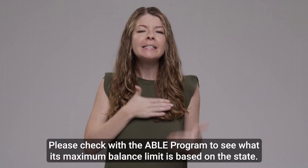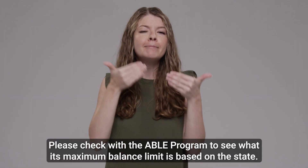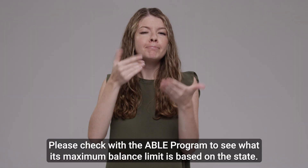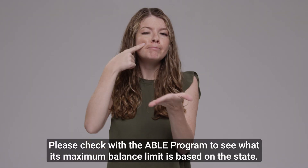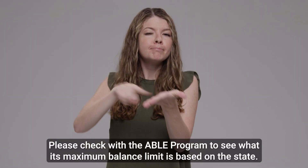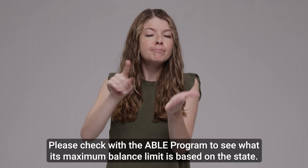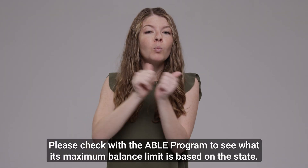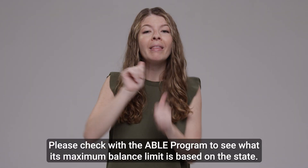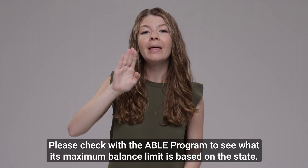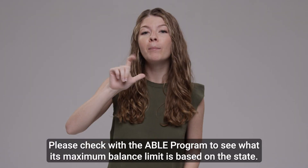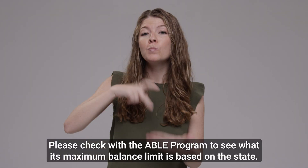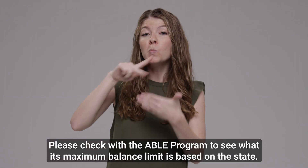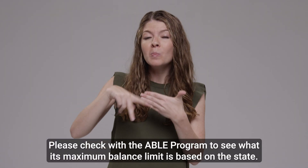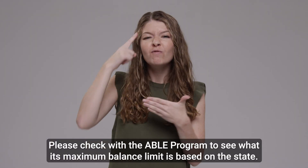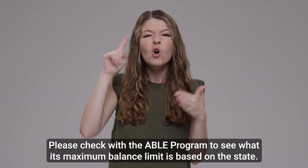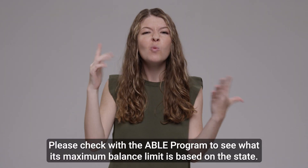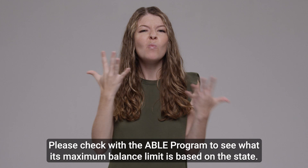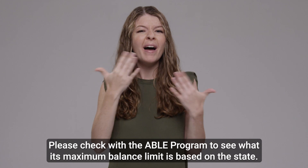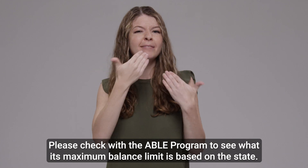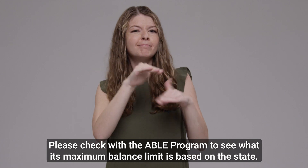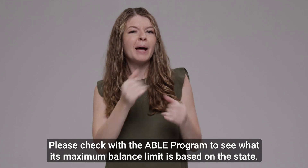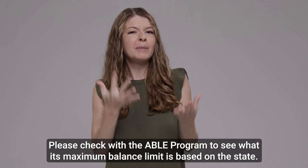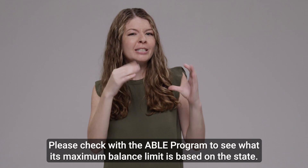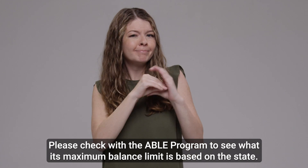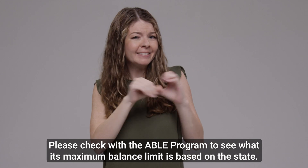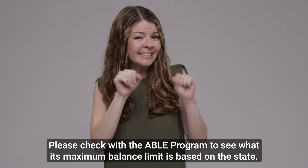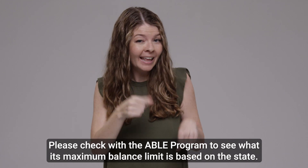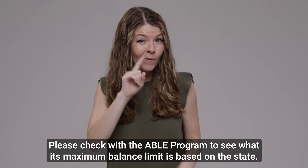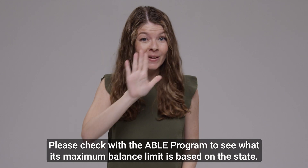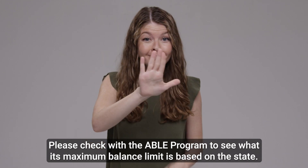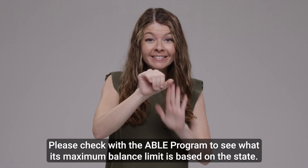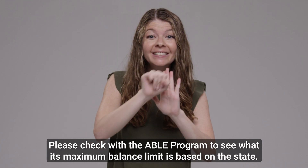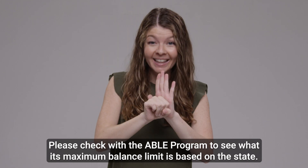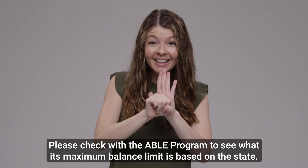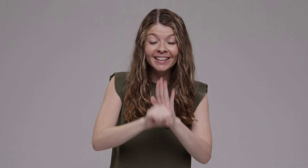Please check with the ABLE program to see what its maximum balance limit is based on the state.